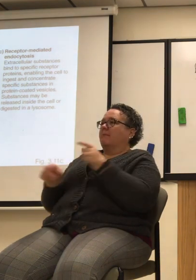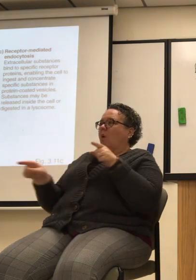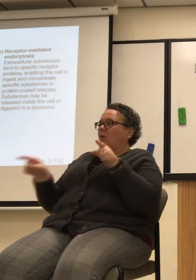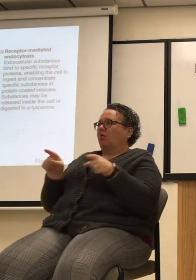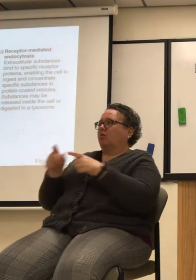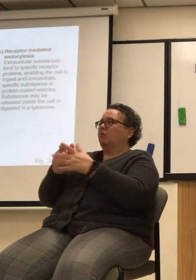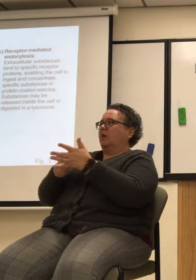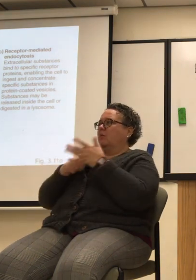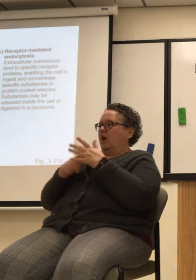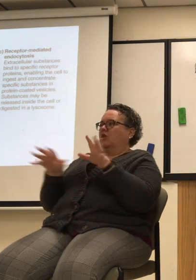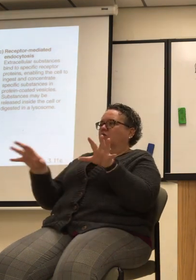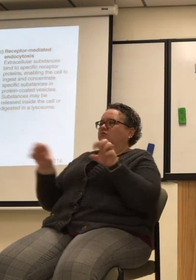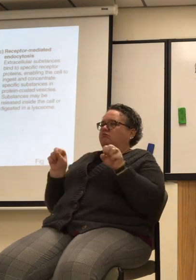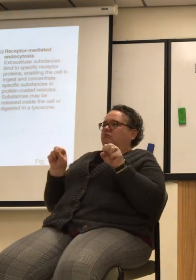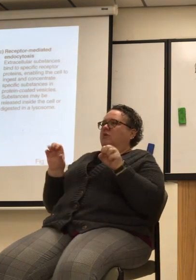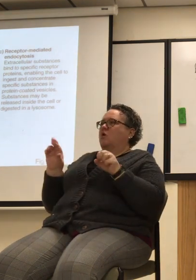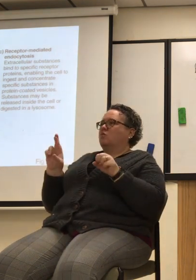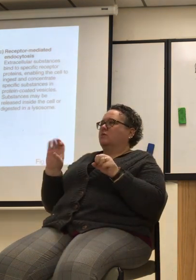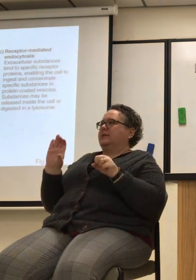receptor.